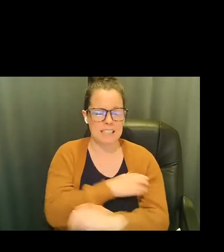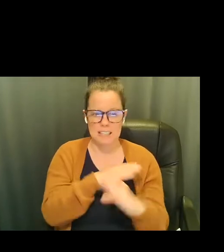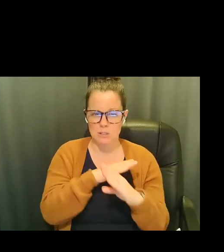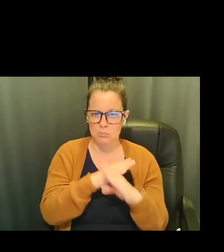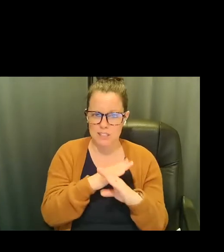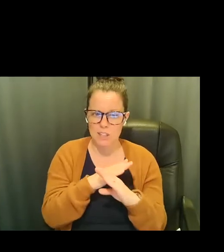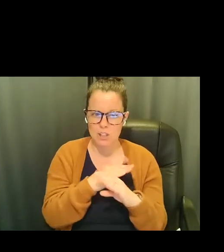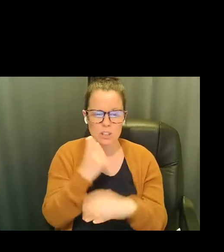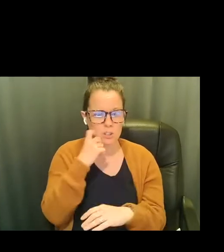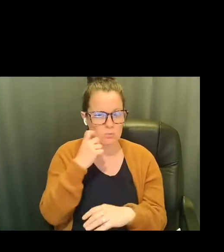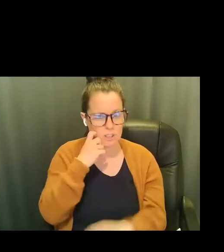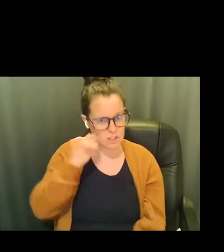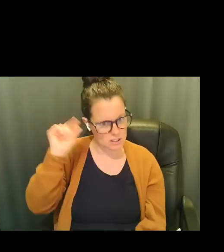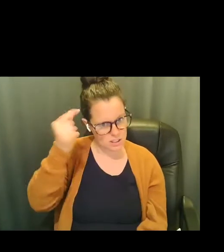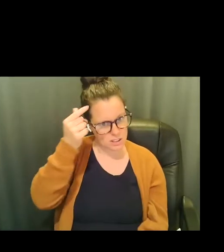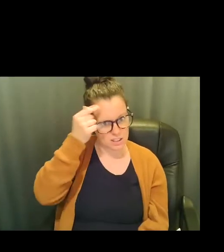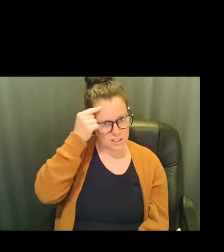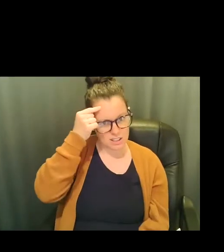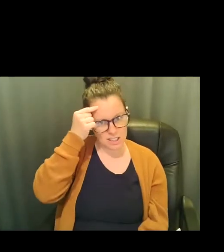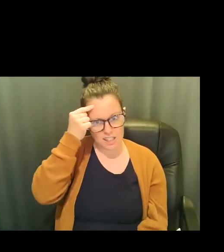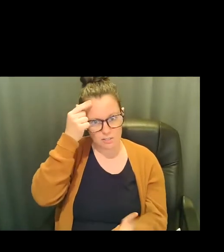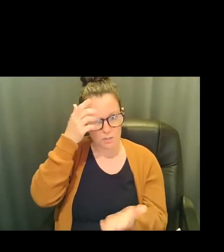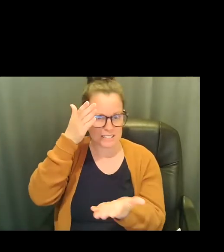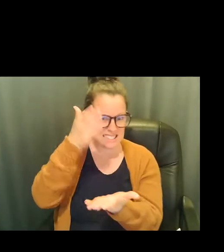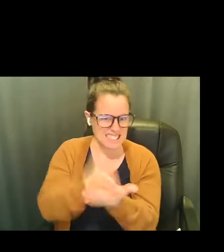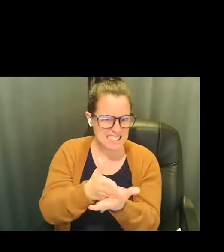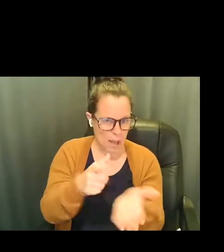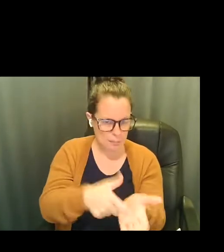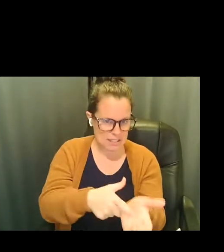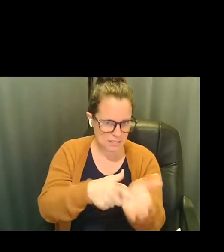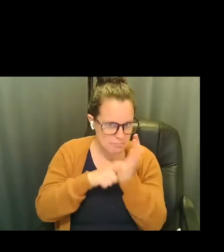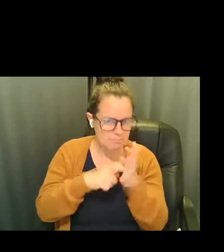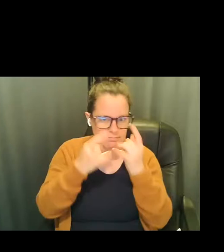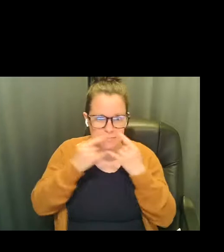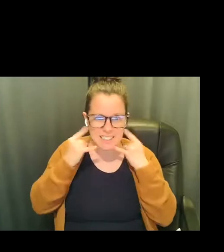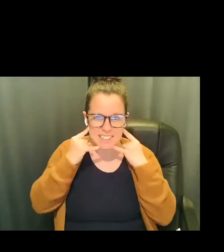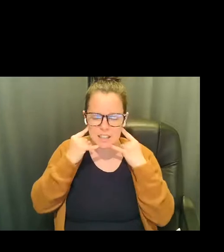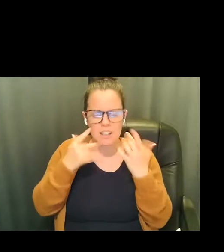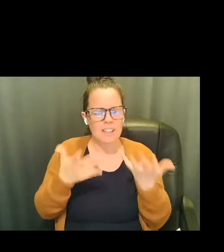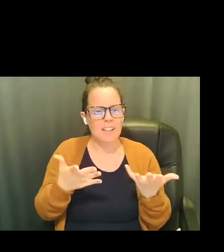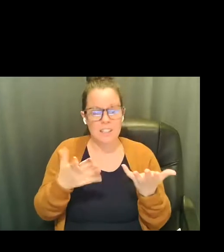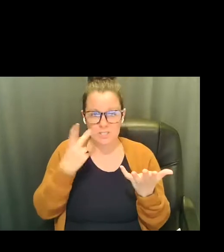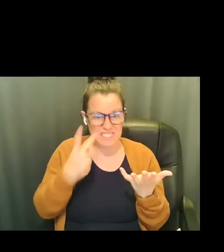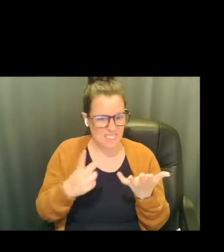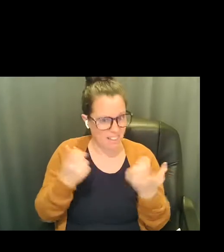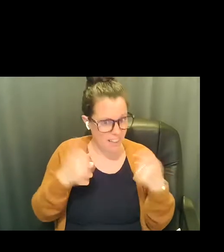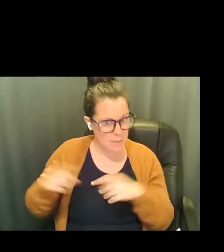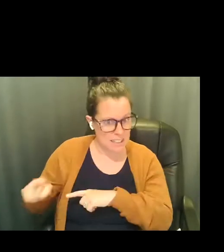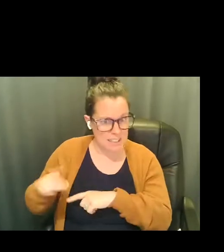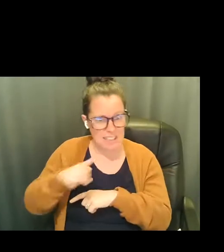Recent government rescissions of mandates for non-pharmaceutical interventions, as you've seen, for example, in